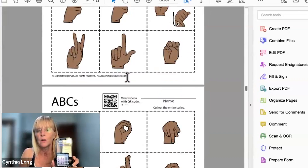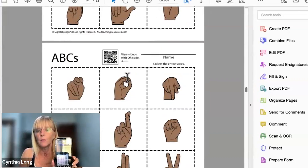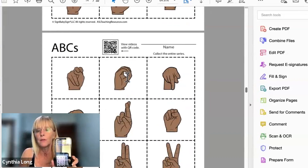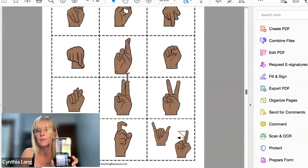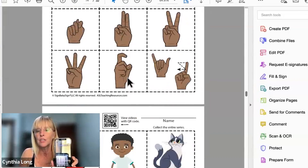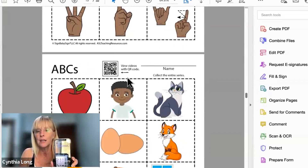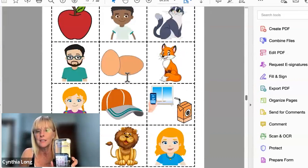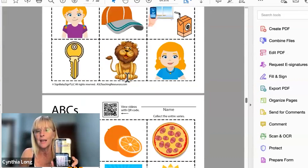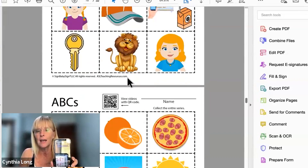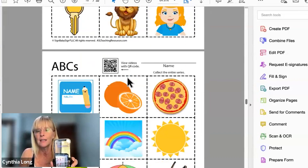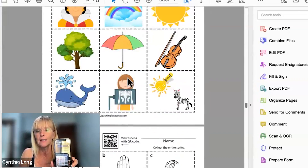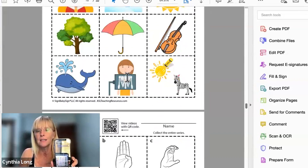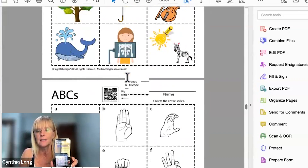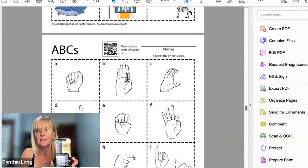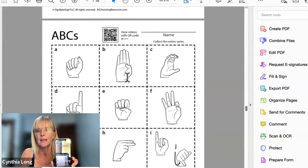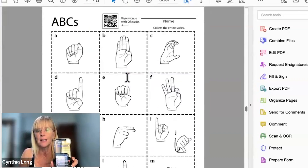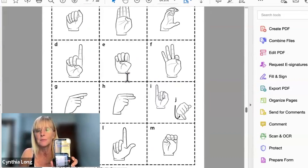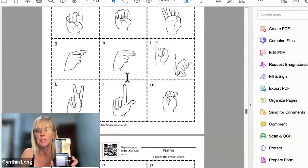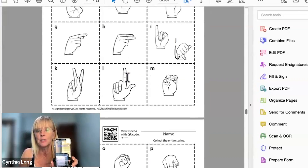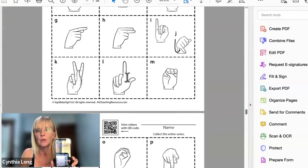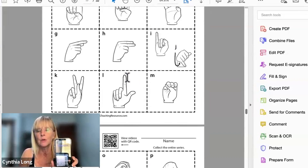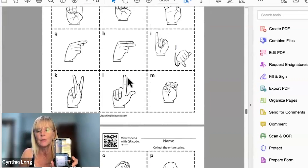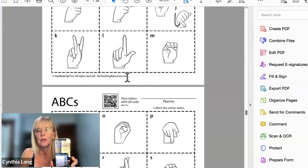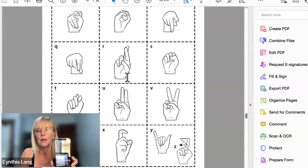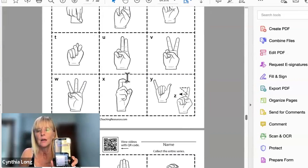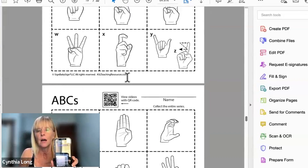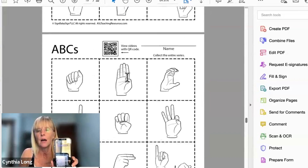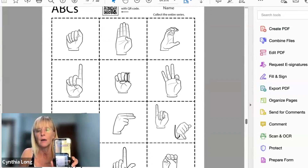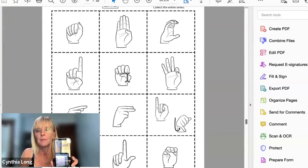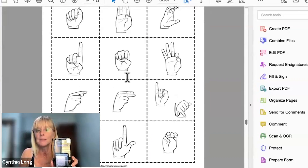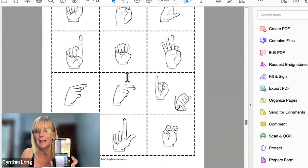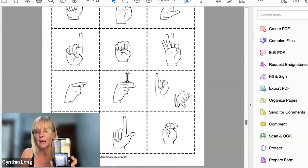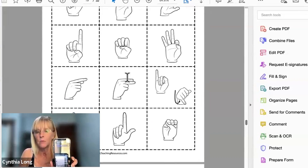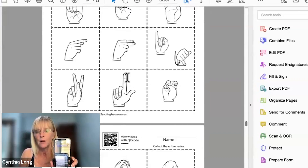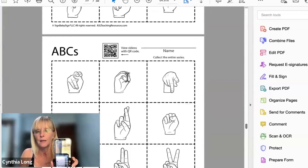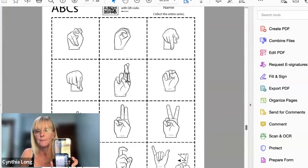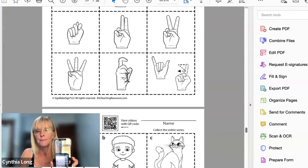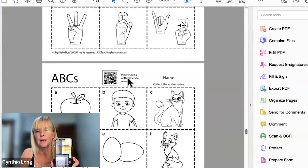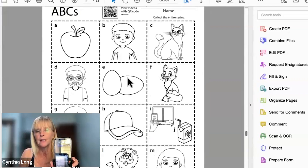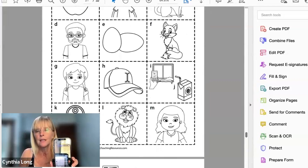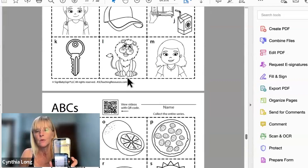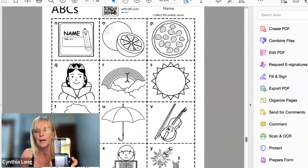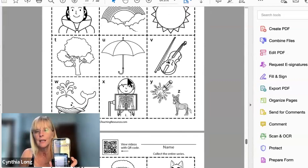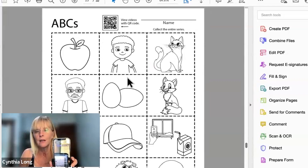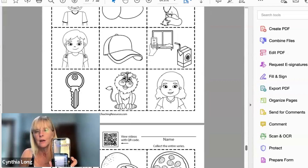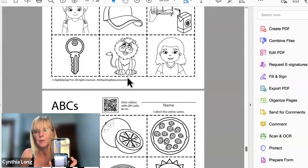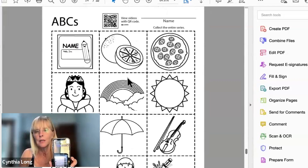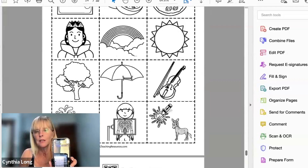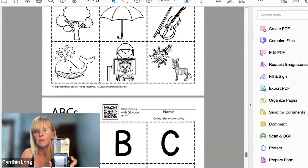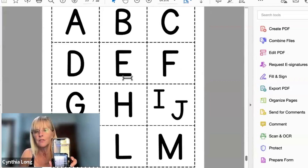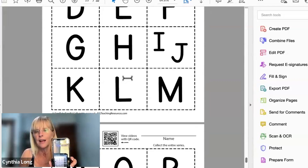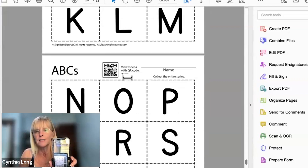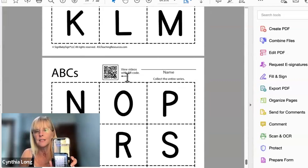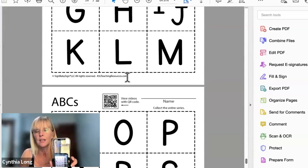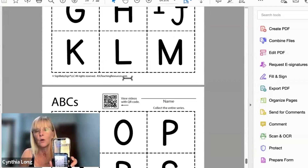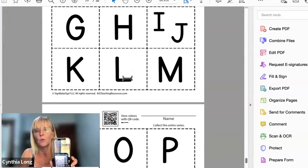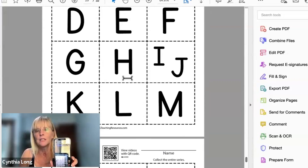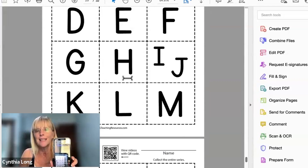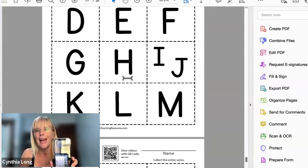and we've just added this today. Let me show you. This black and white. And then right here, I'm going a little fast, I know. We just